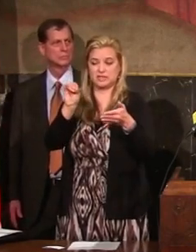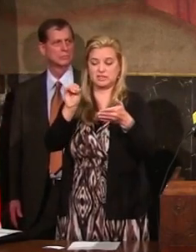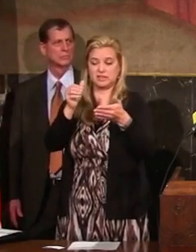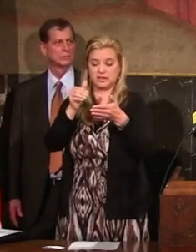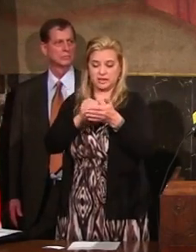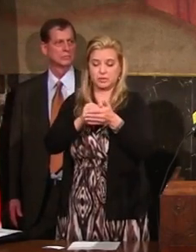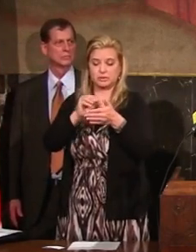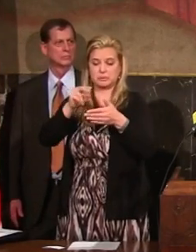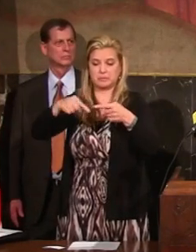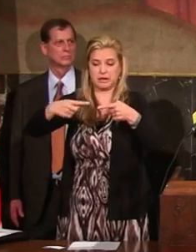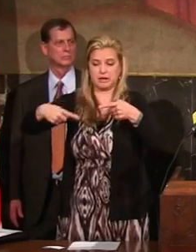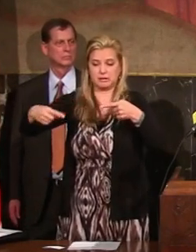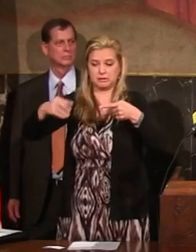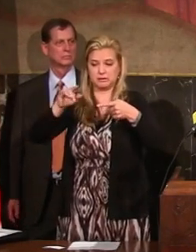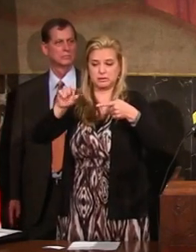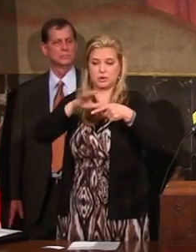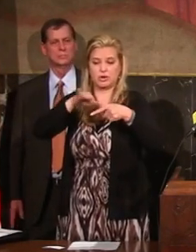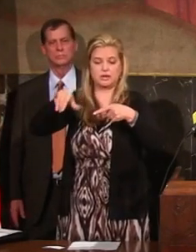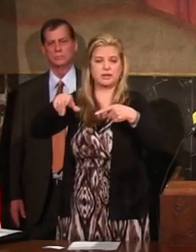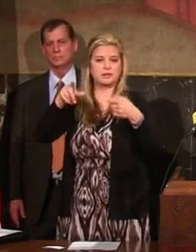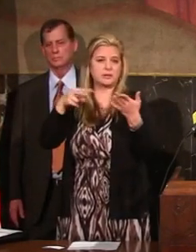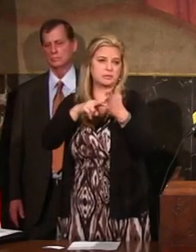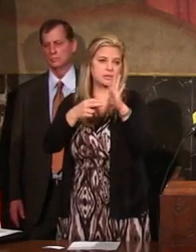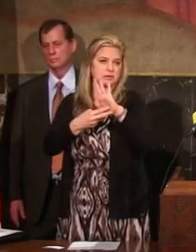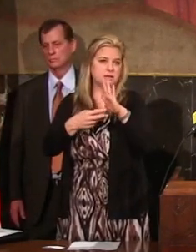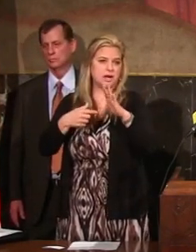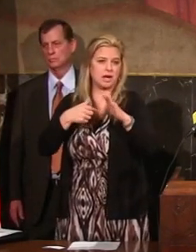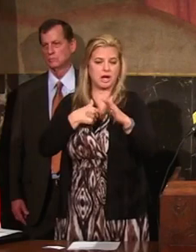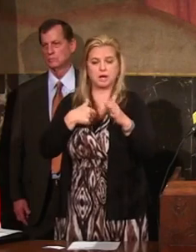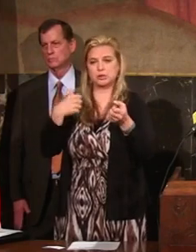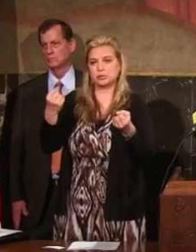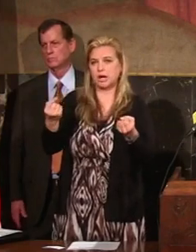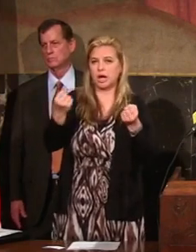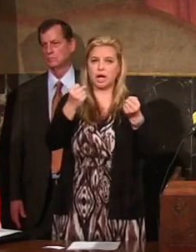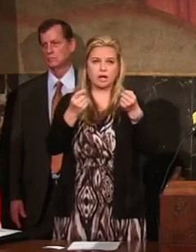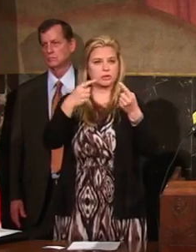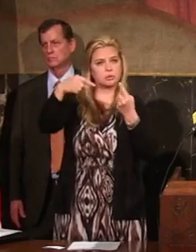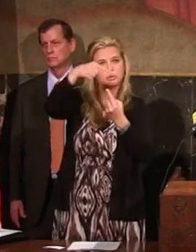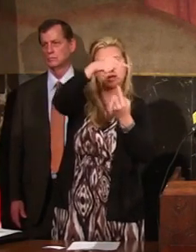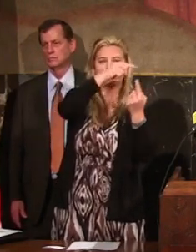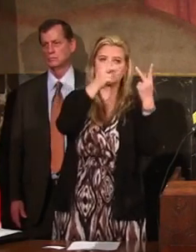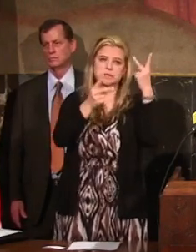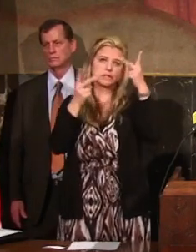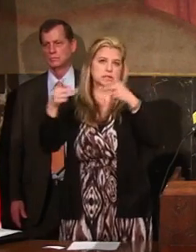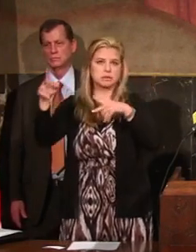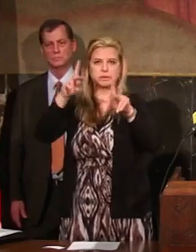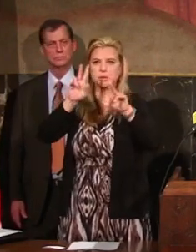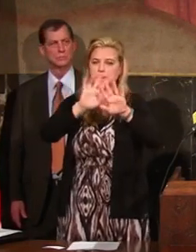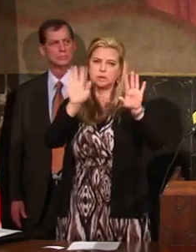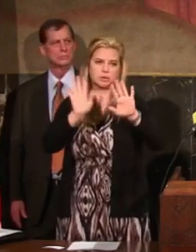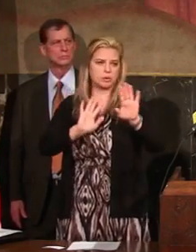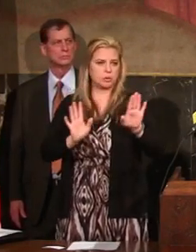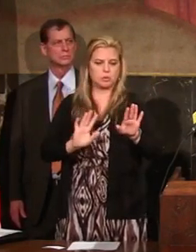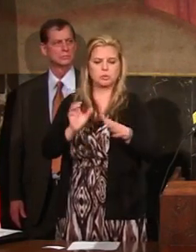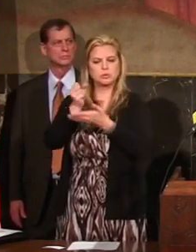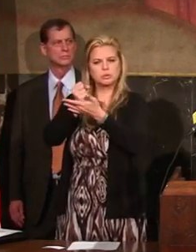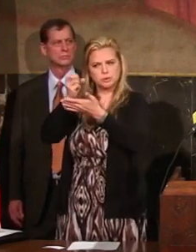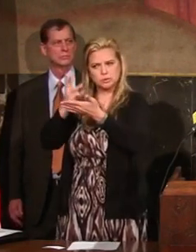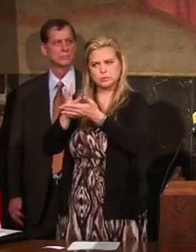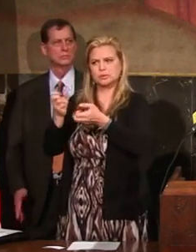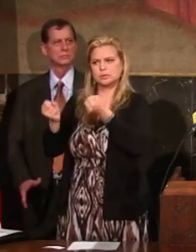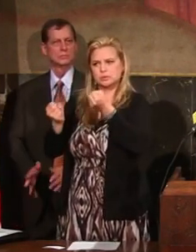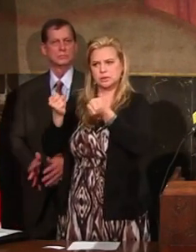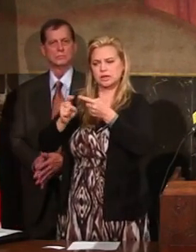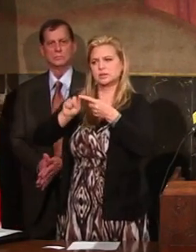miles on it. These aren't cars that I'm driving around town to visit in. These are social workers driving